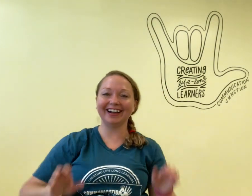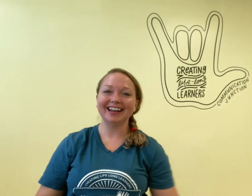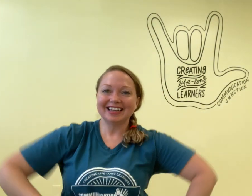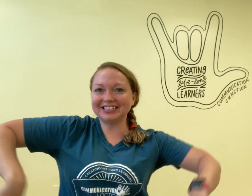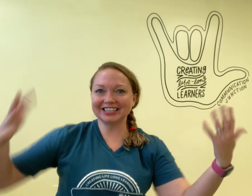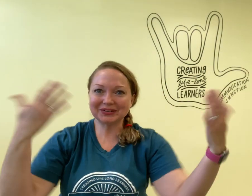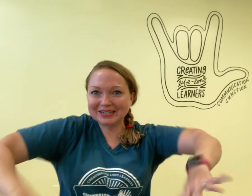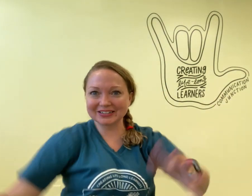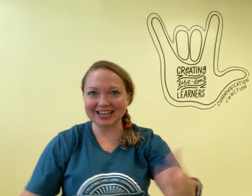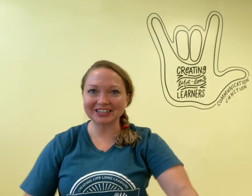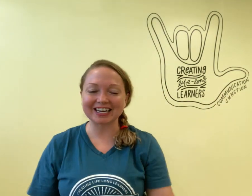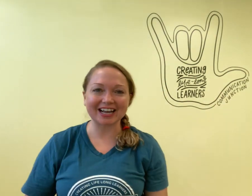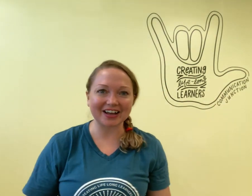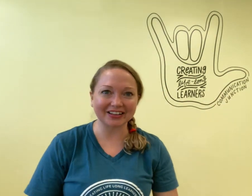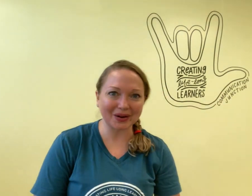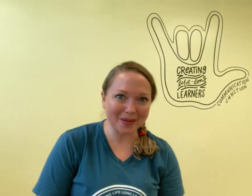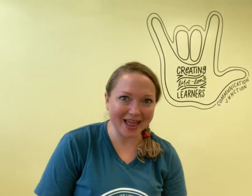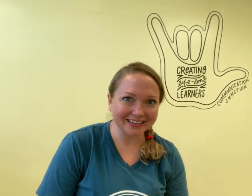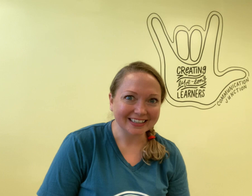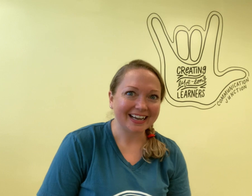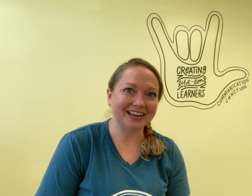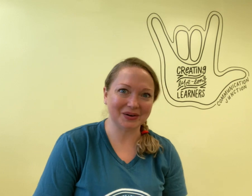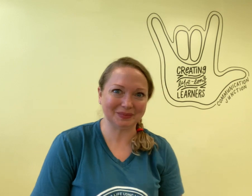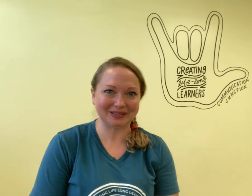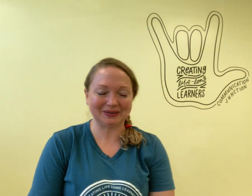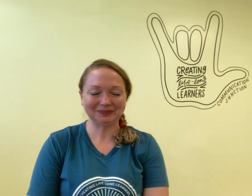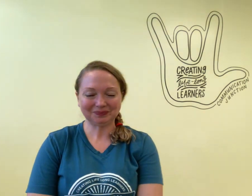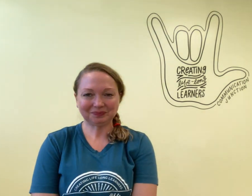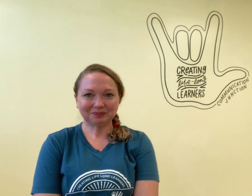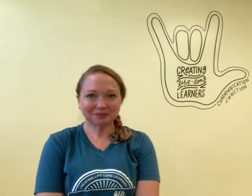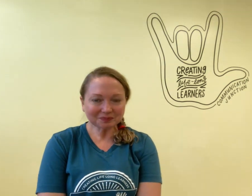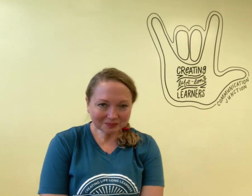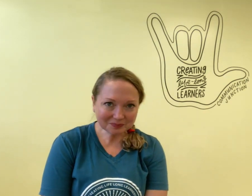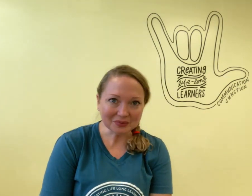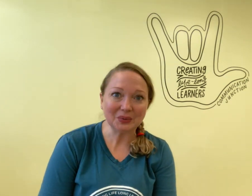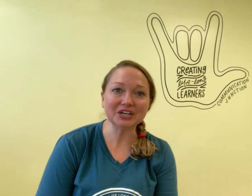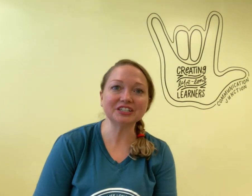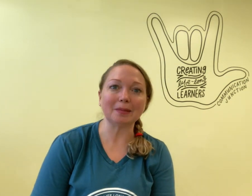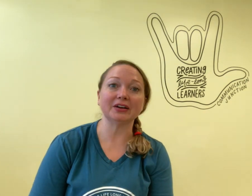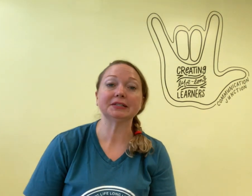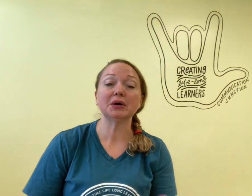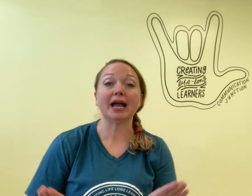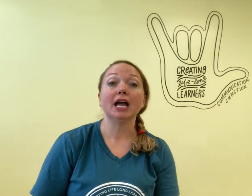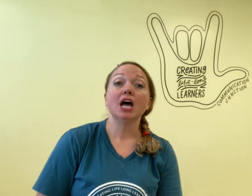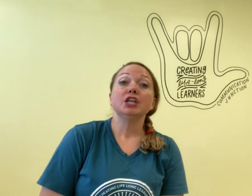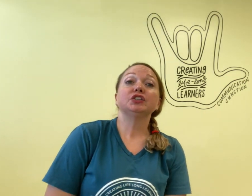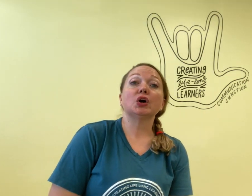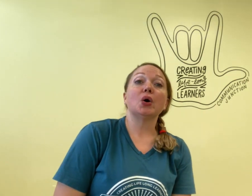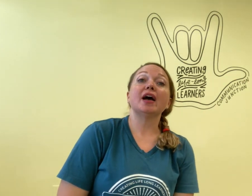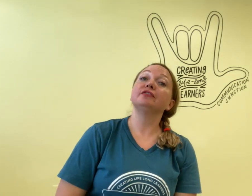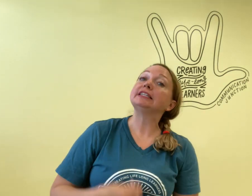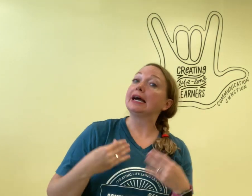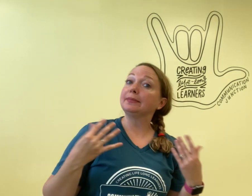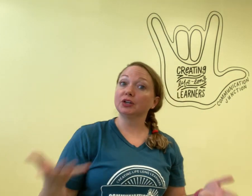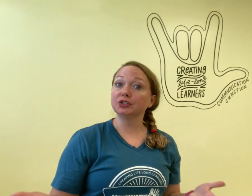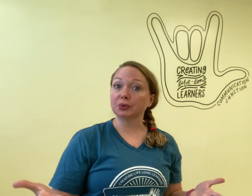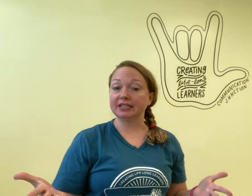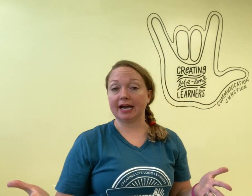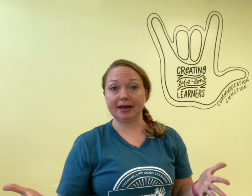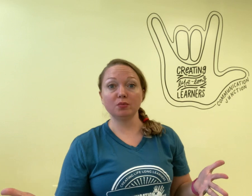Did you get your wiggles out, shake out a little bit? I hope so. Well, good job, friends. Okay, so every time in our story time,